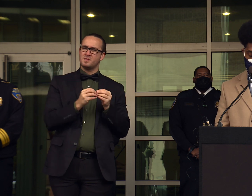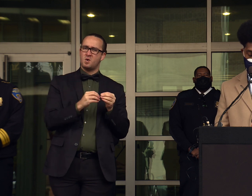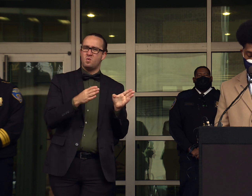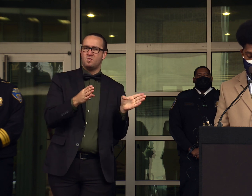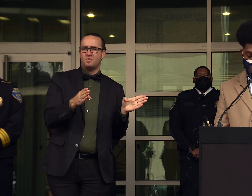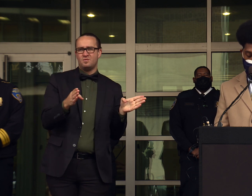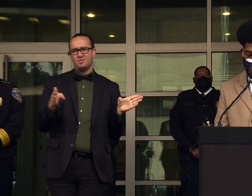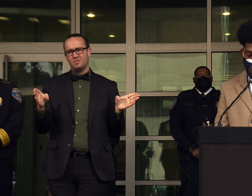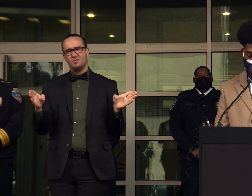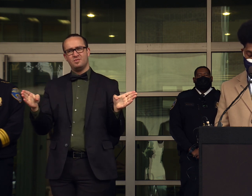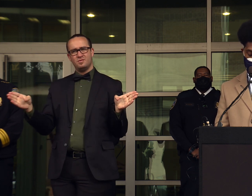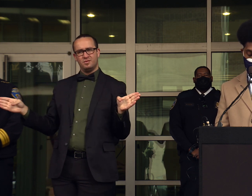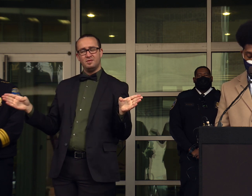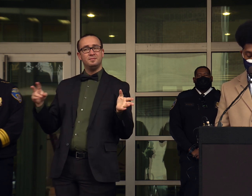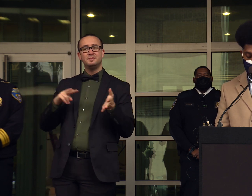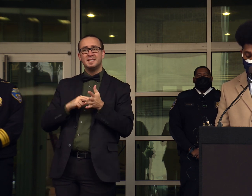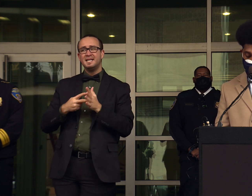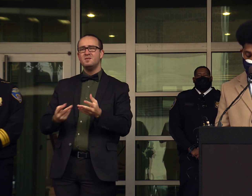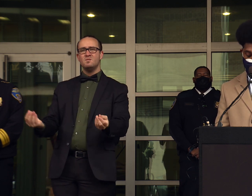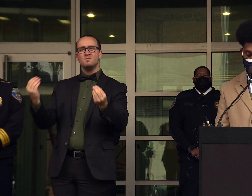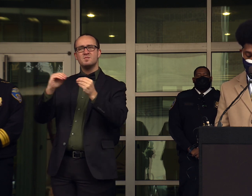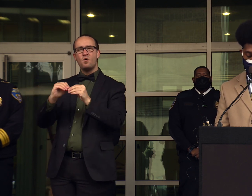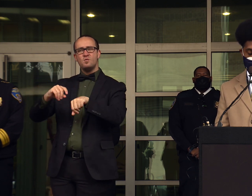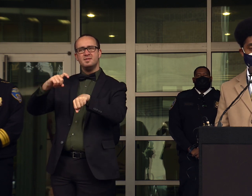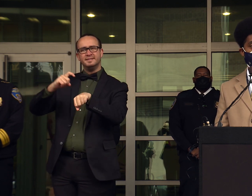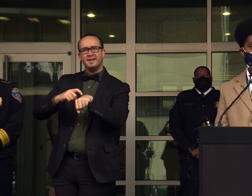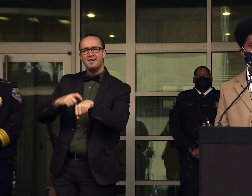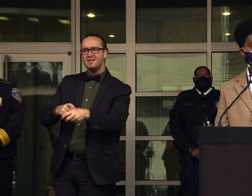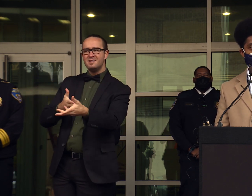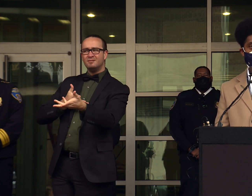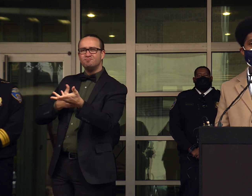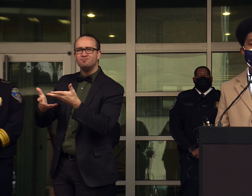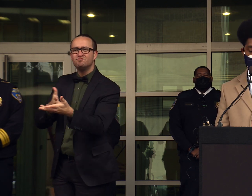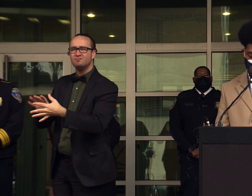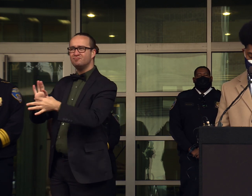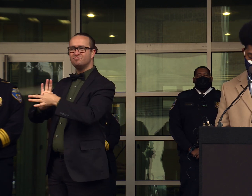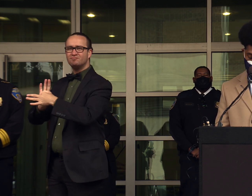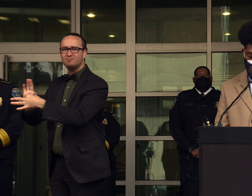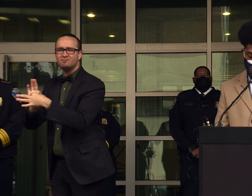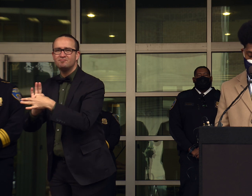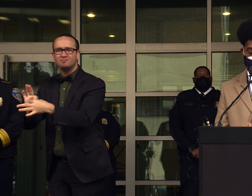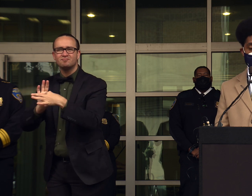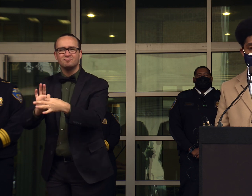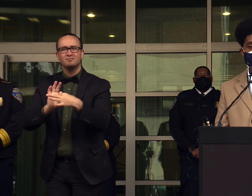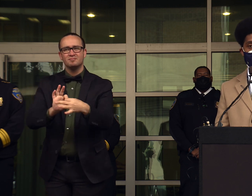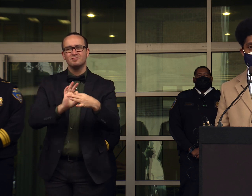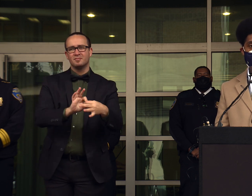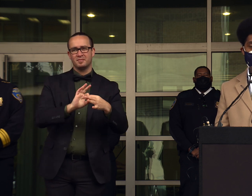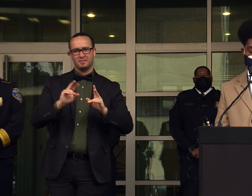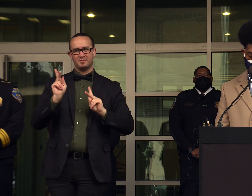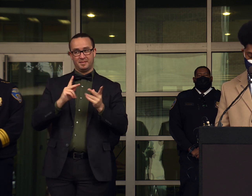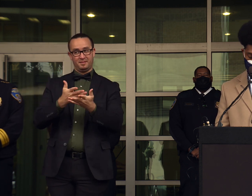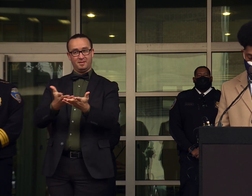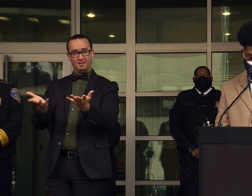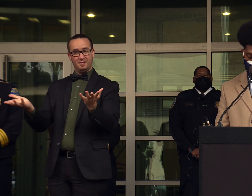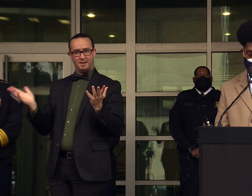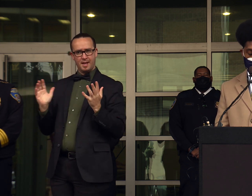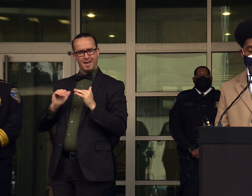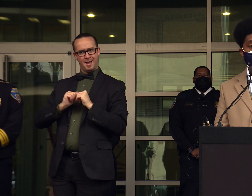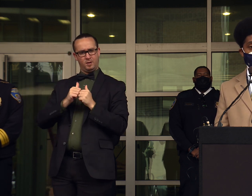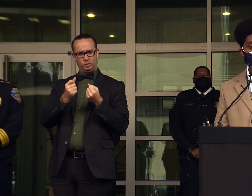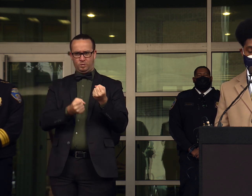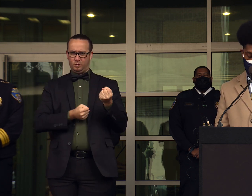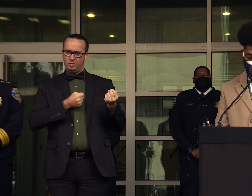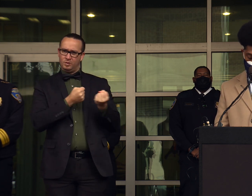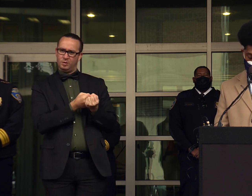on. The revamped approach is also designed to engage our commanders and officers in place-based problem solving.